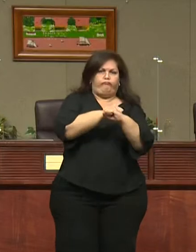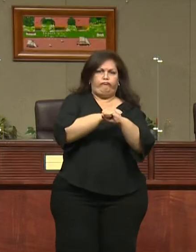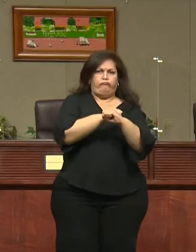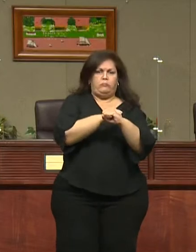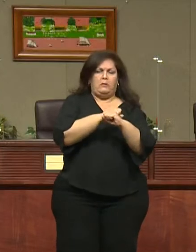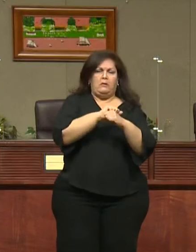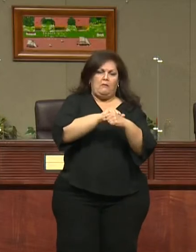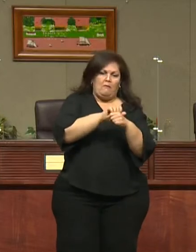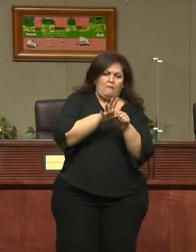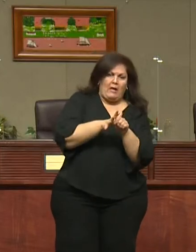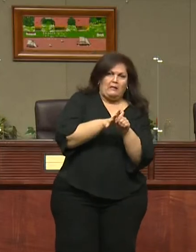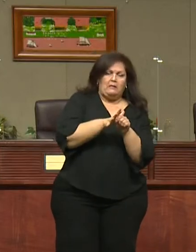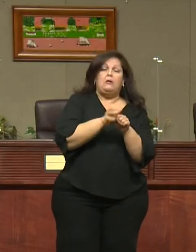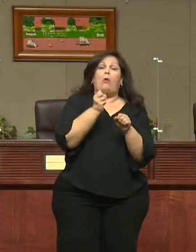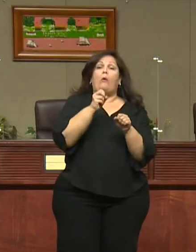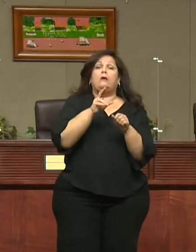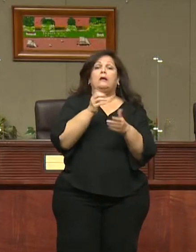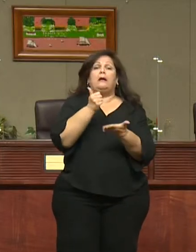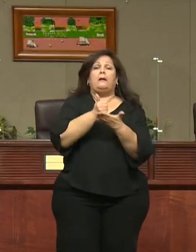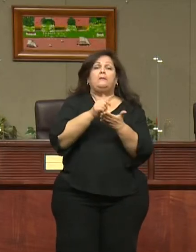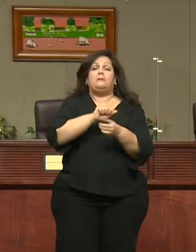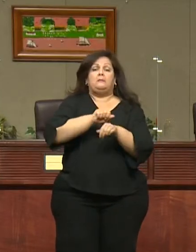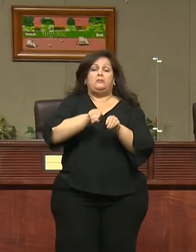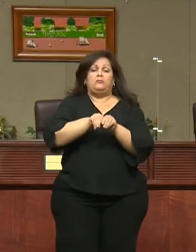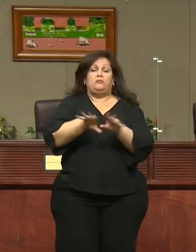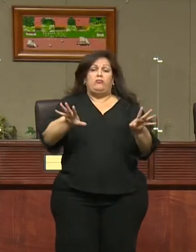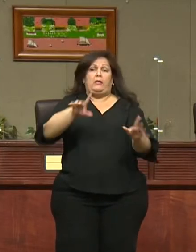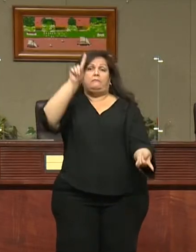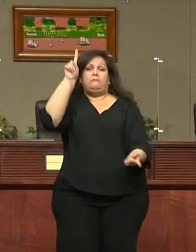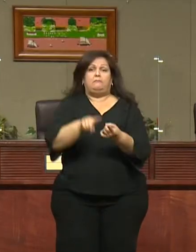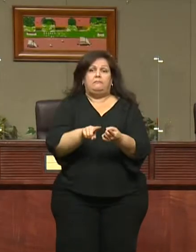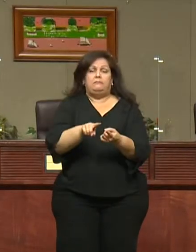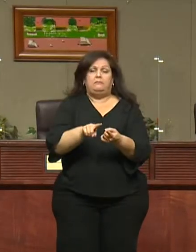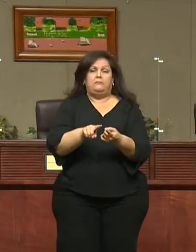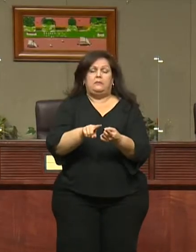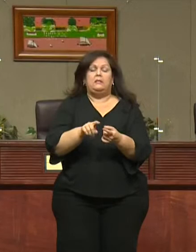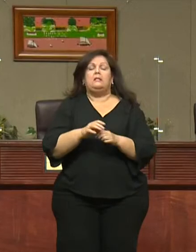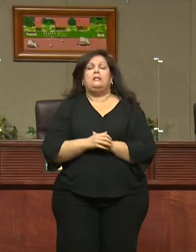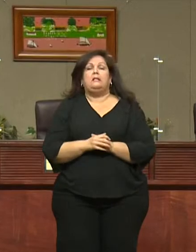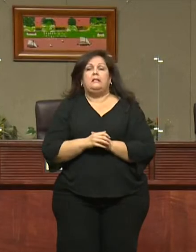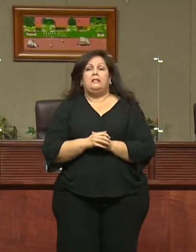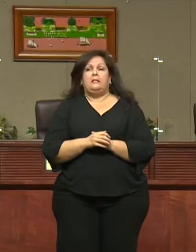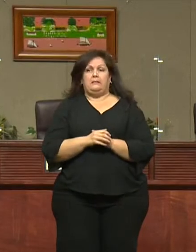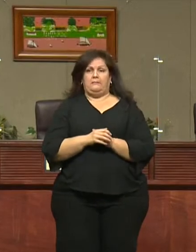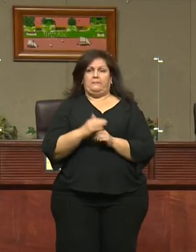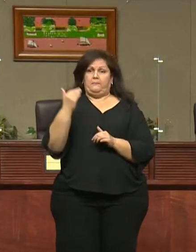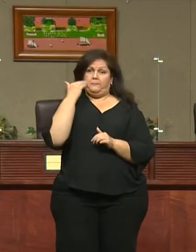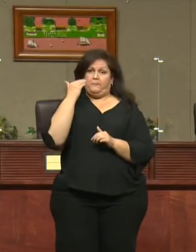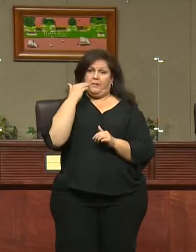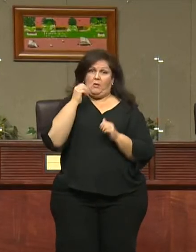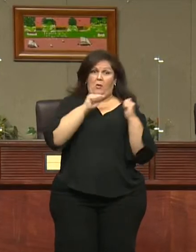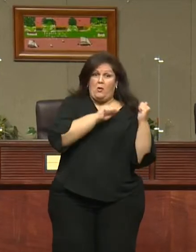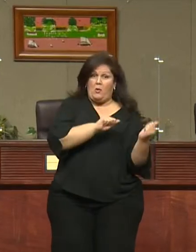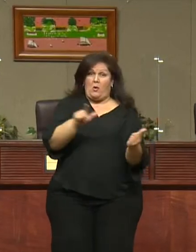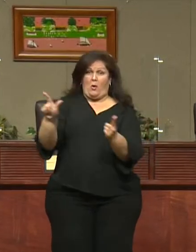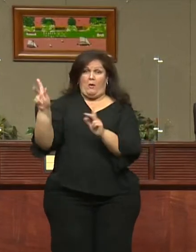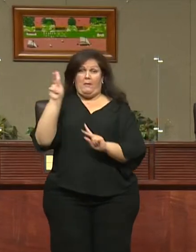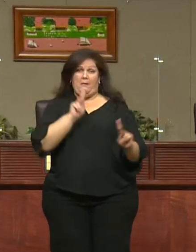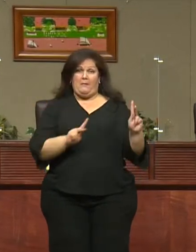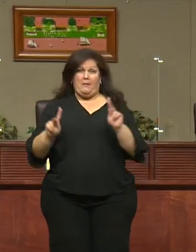virus and or spreading the virus. So we know that at that point, not everyone in our